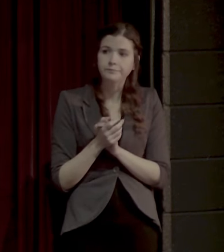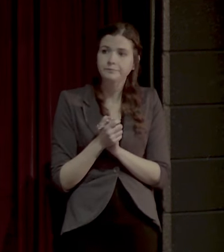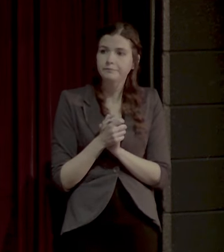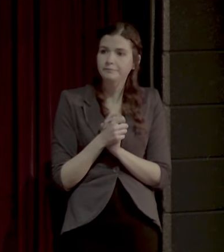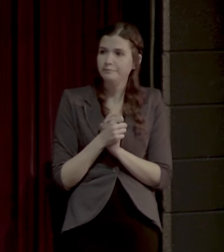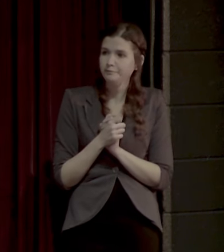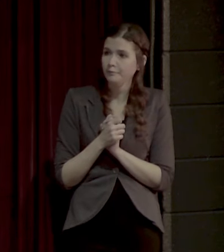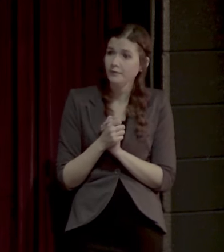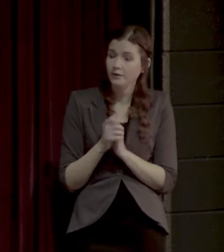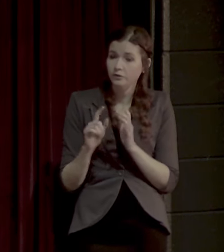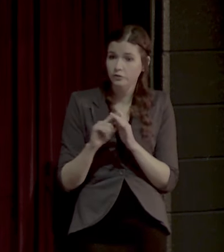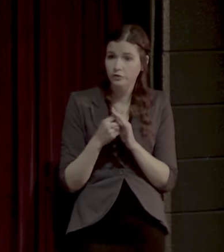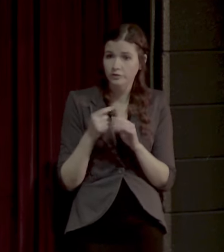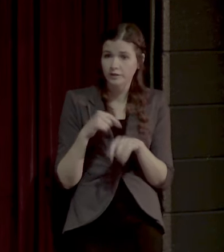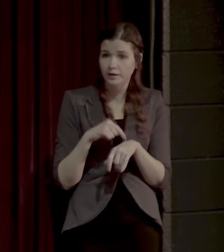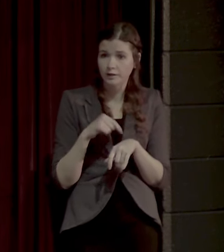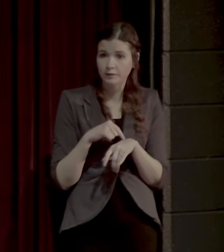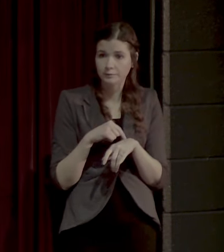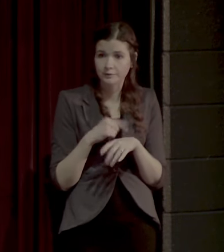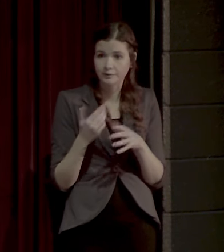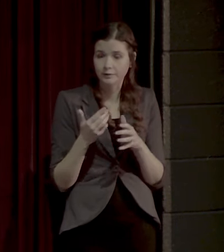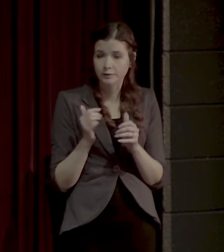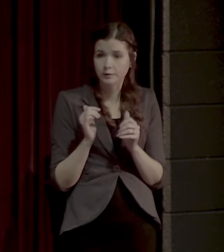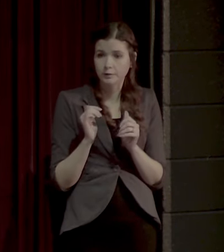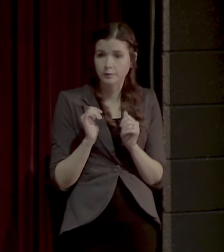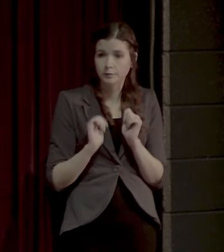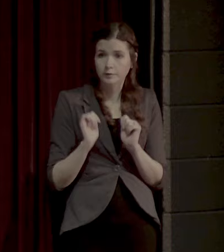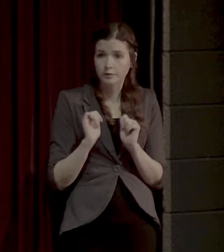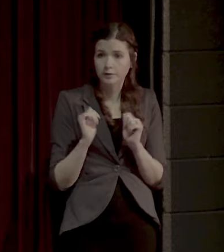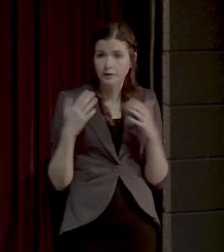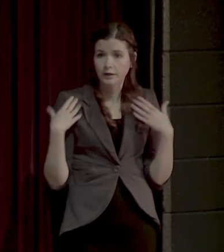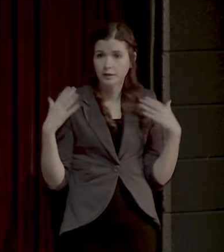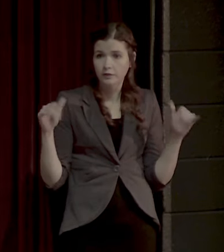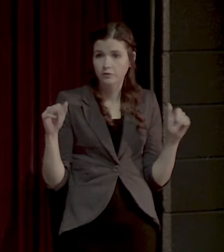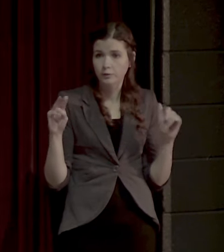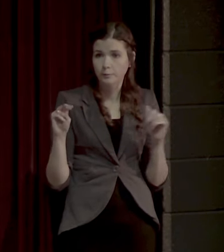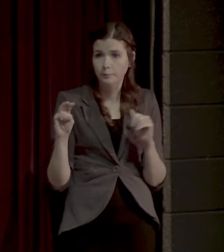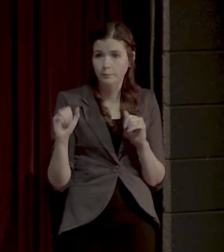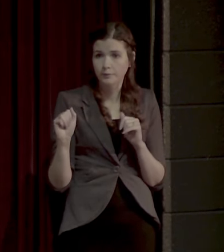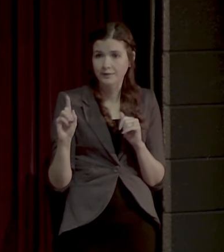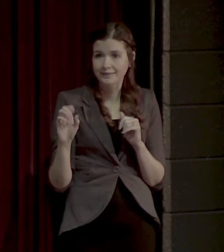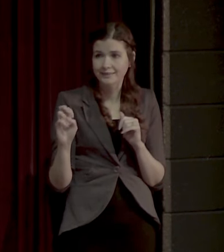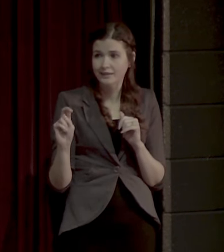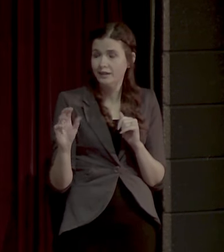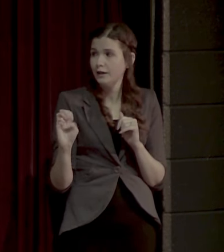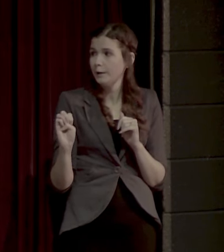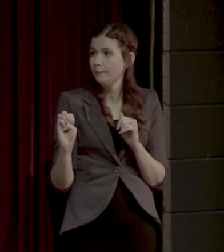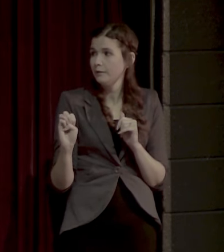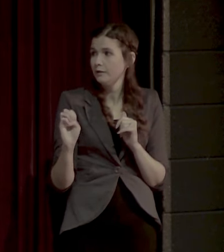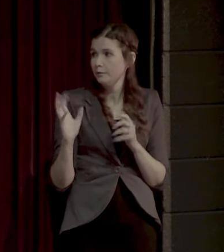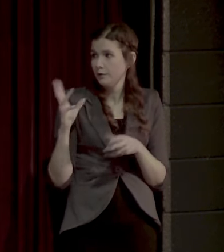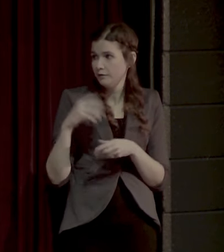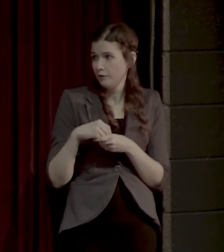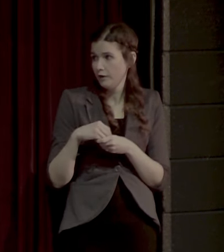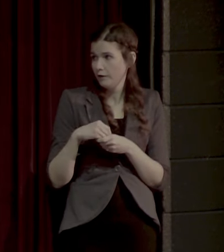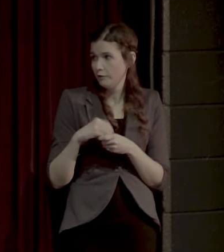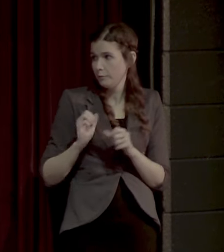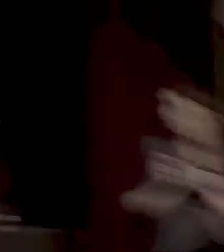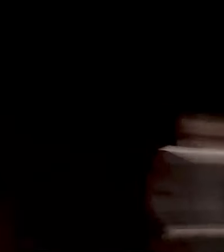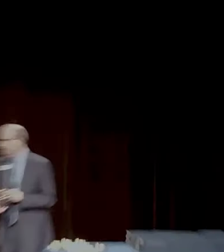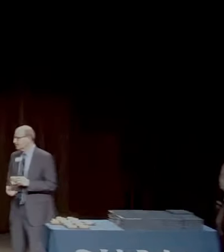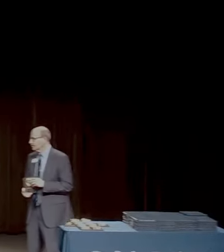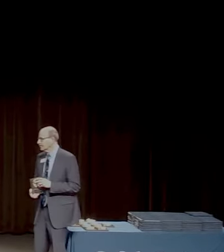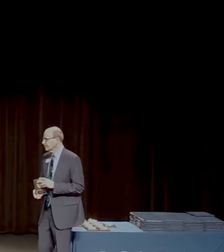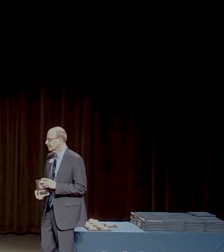Emily began her time with Lake Region State College Playmakers as the angel in Medea. She quickly became one of the most involved members of the theater